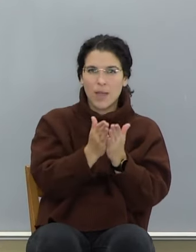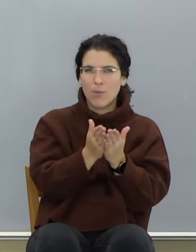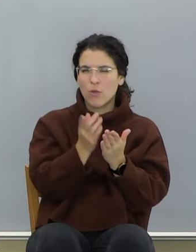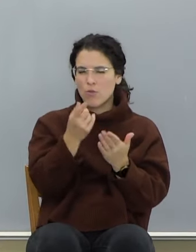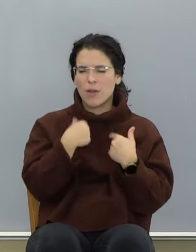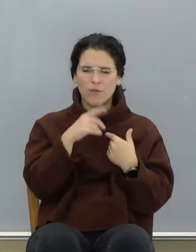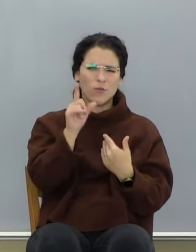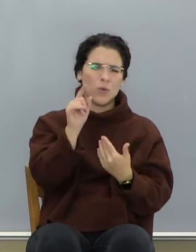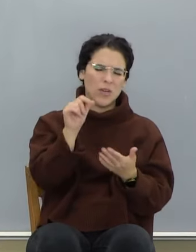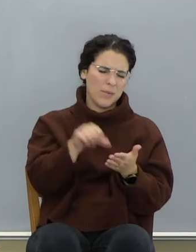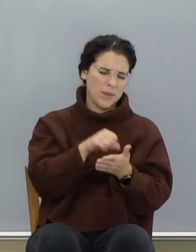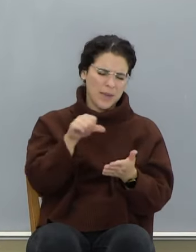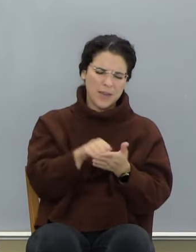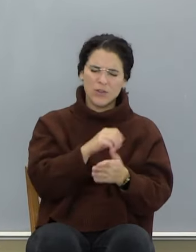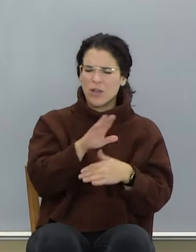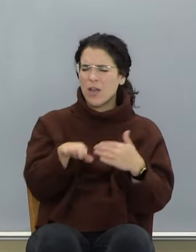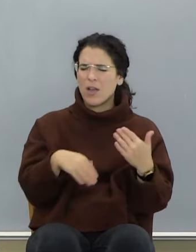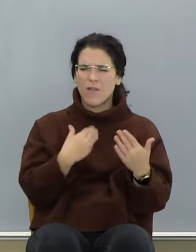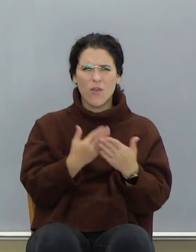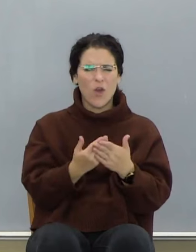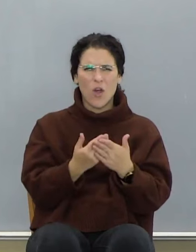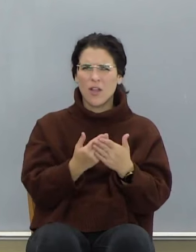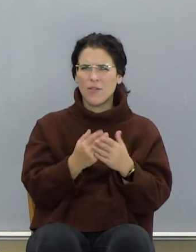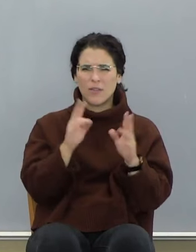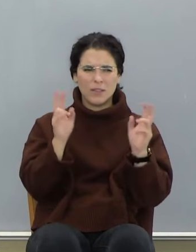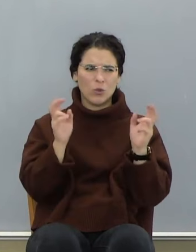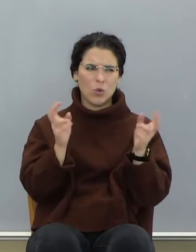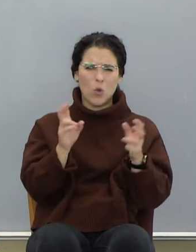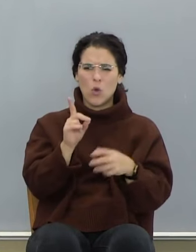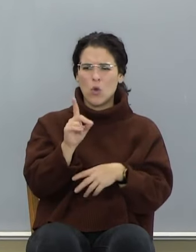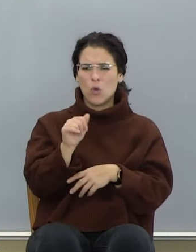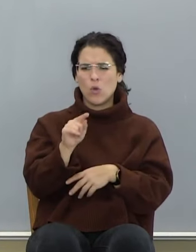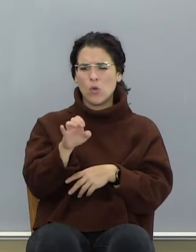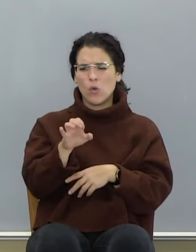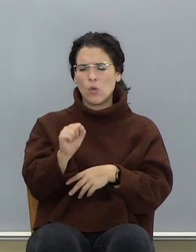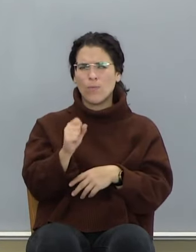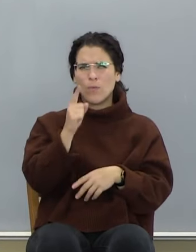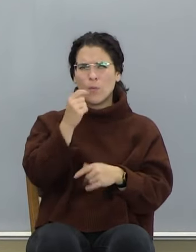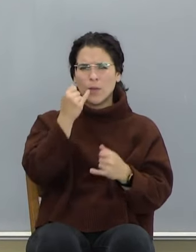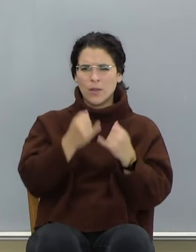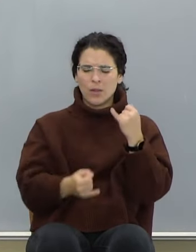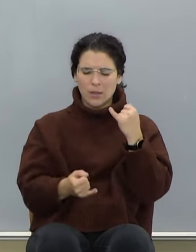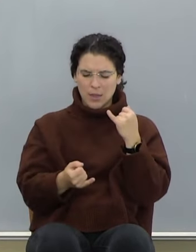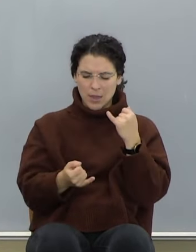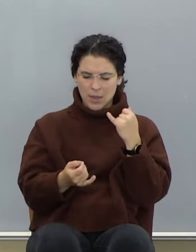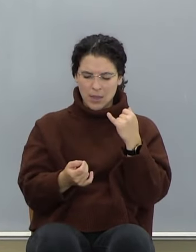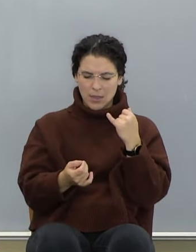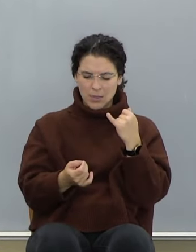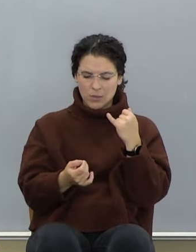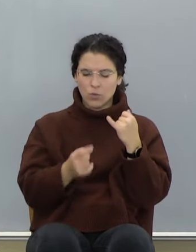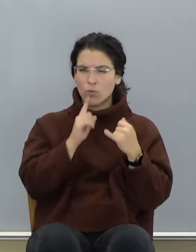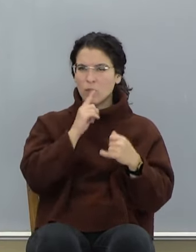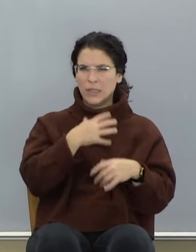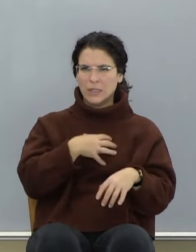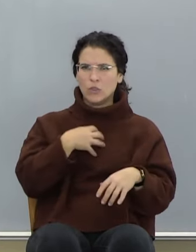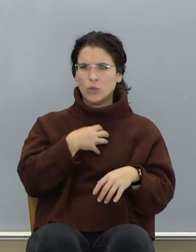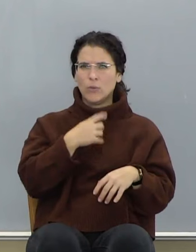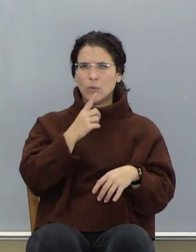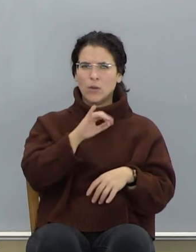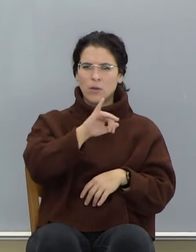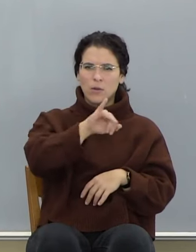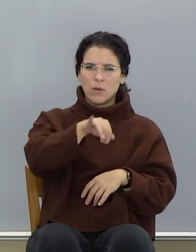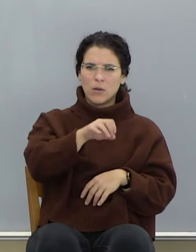20 pages of all of these so-called dates. And you know, one of the last really disturbing, John